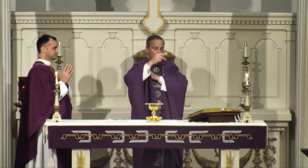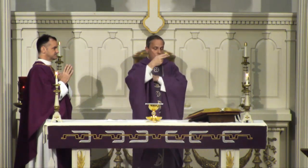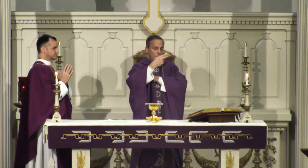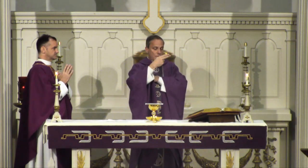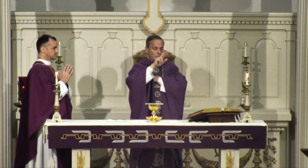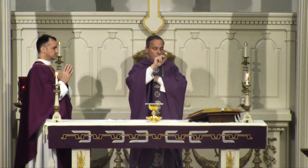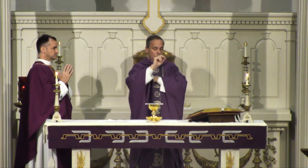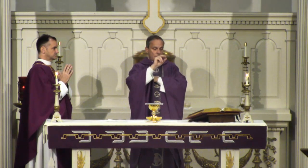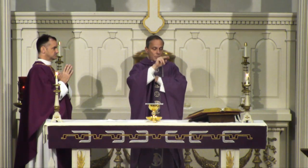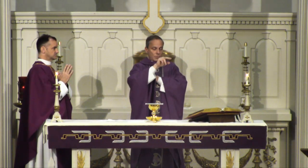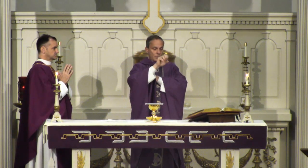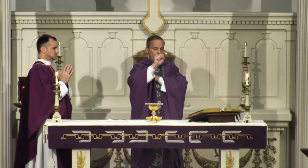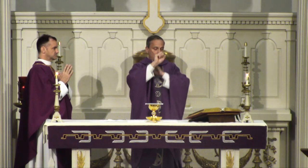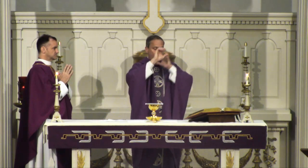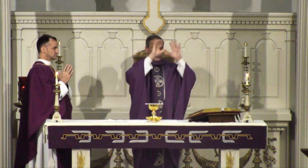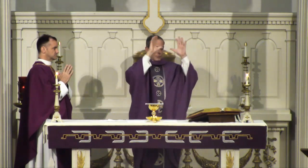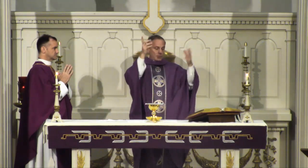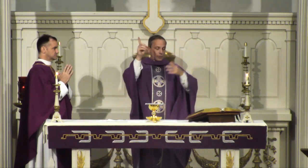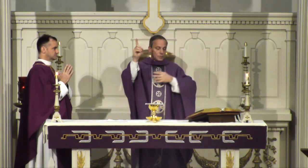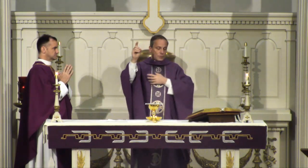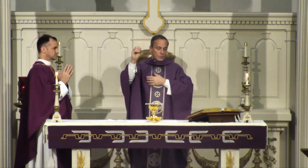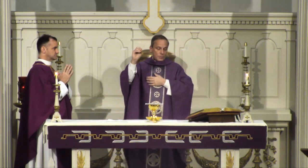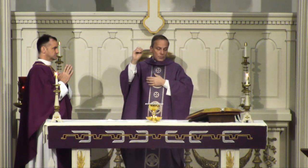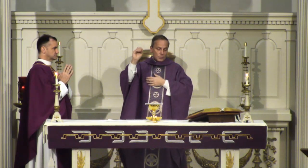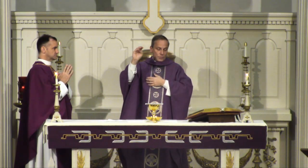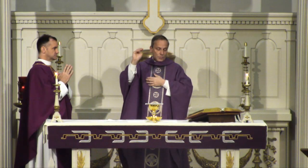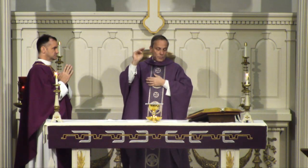with thrones and dominions,